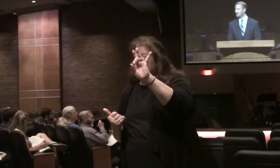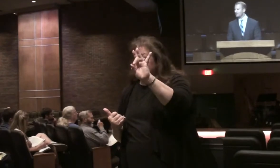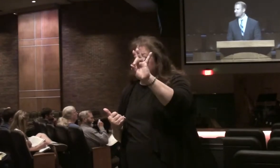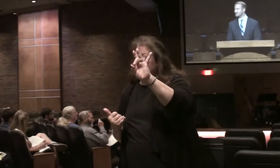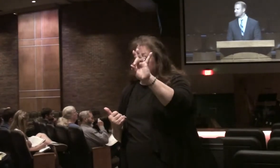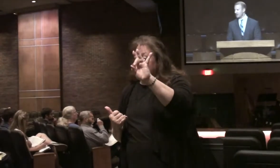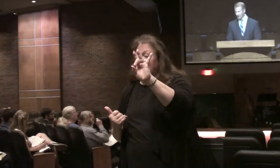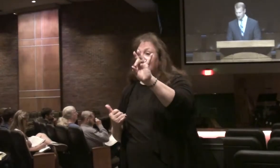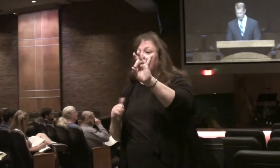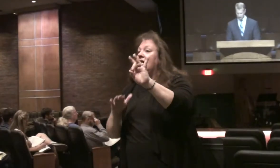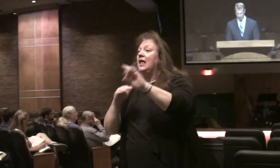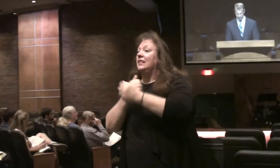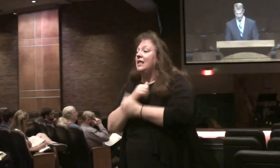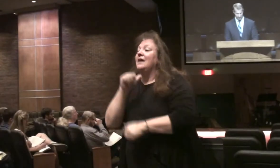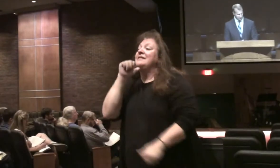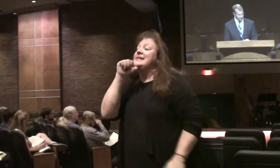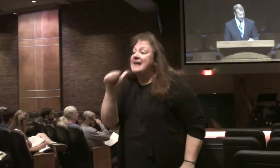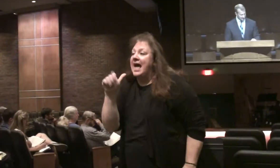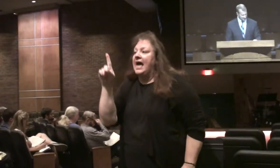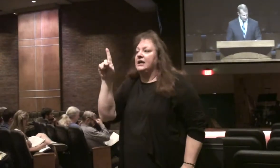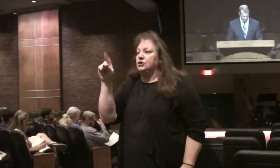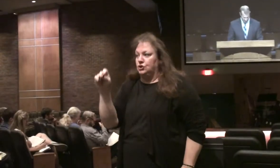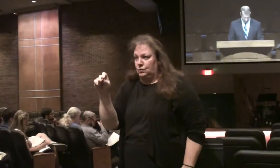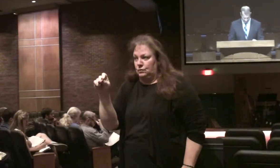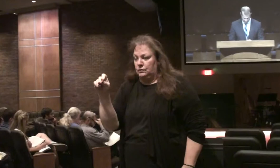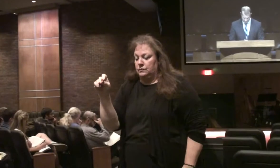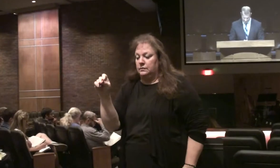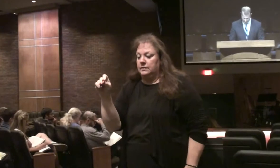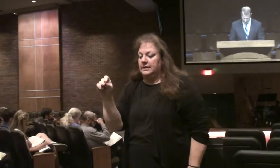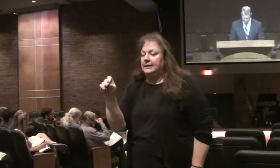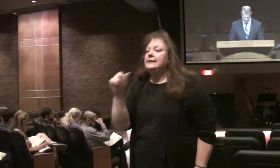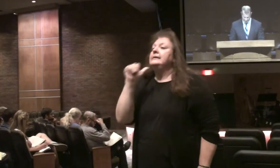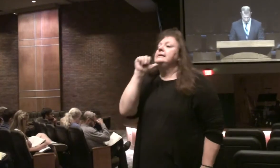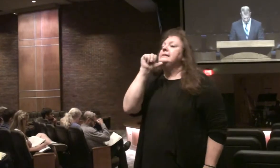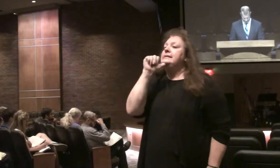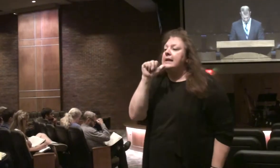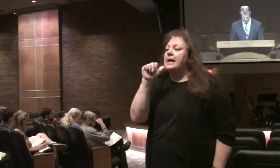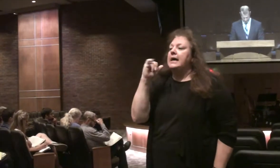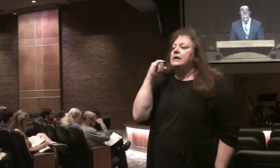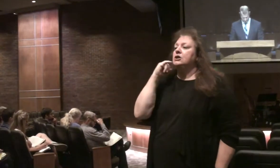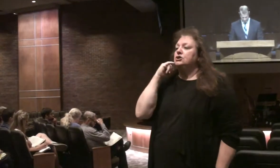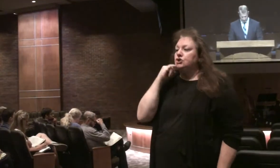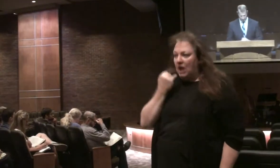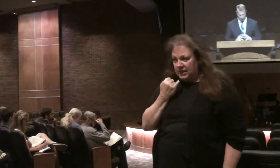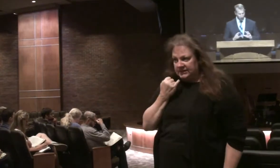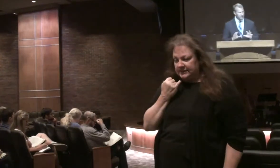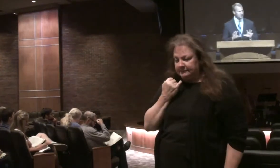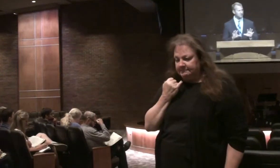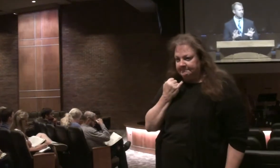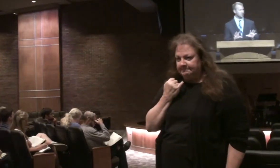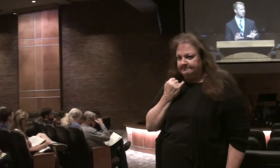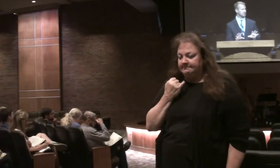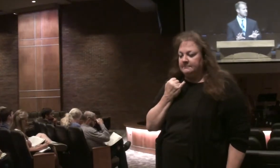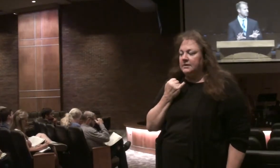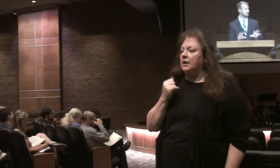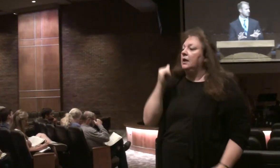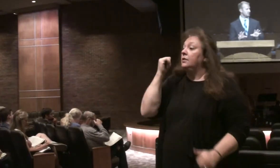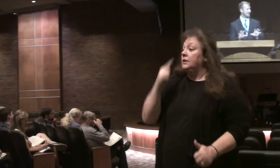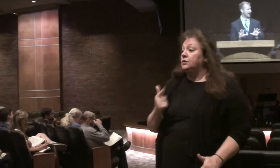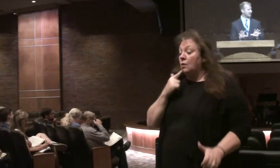eight things in a row that love does not do. And first off, he says, love is not jealous. And all these are